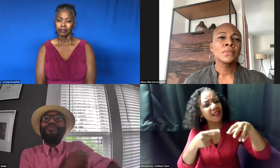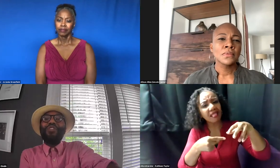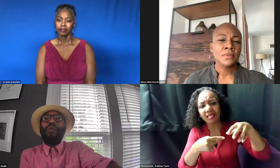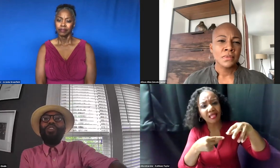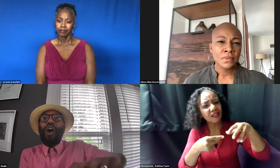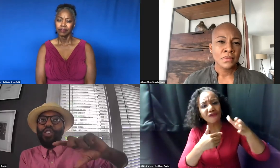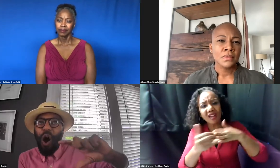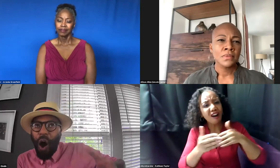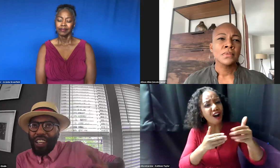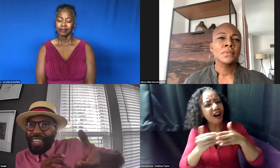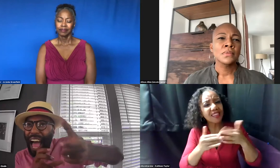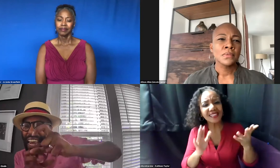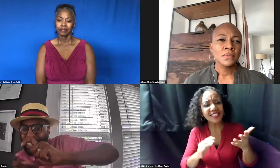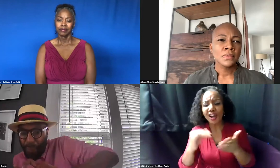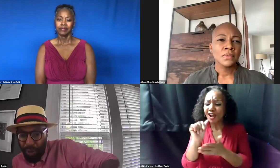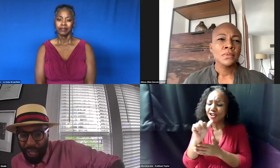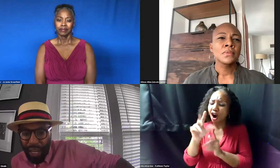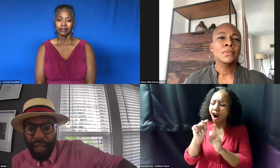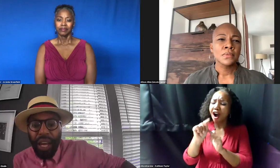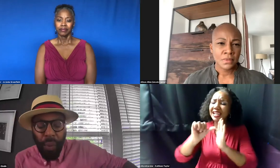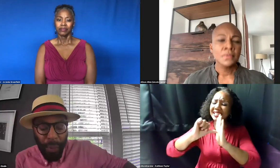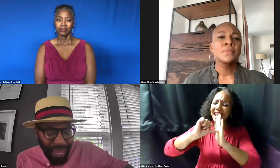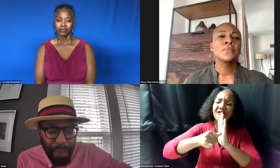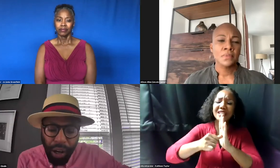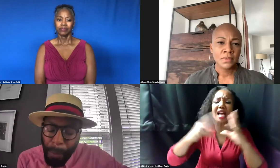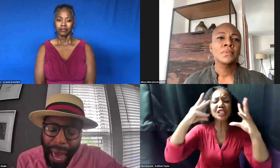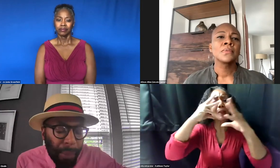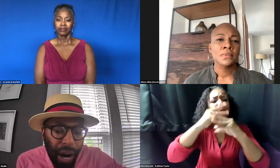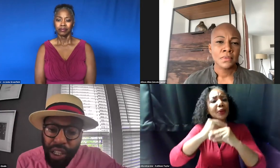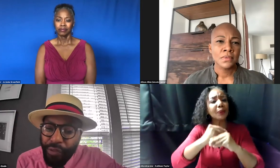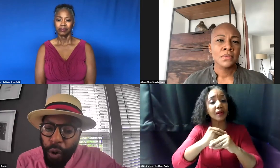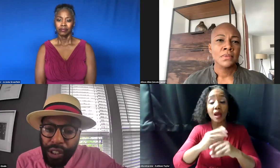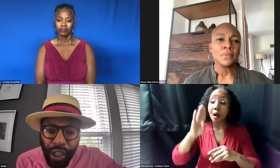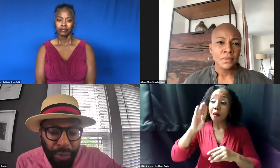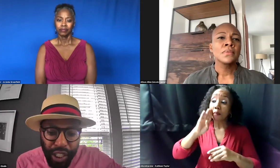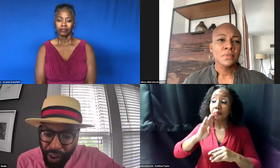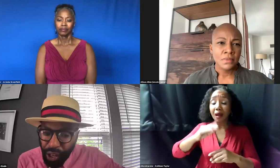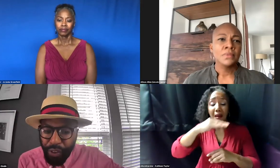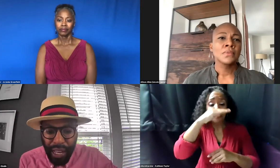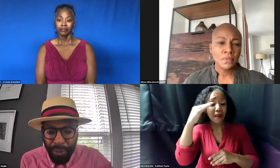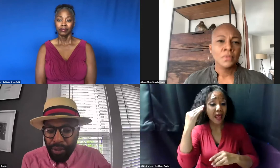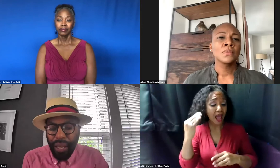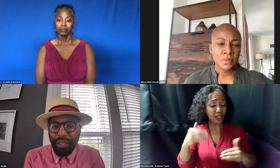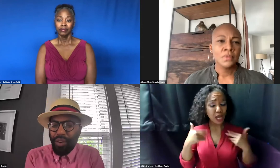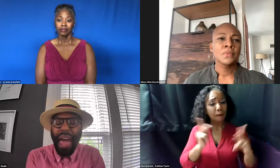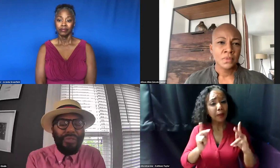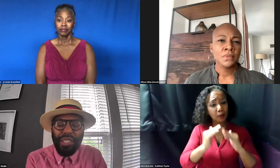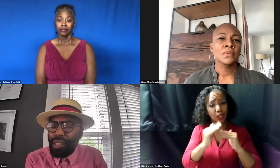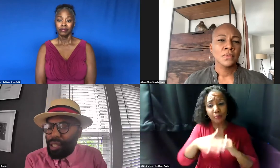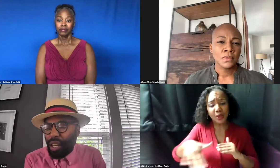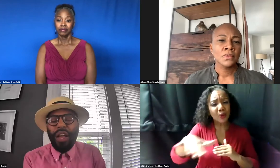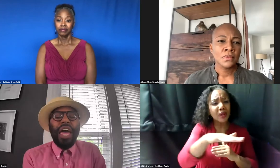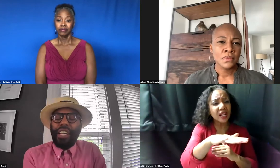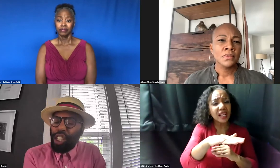like, you know, your art can highlight the beauty in it. When we think about Black and brown young folks in communities of color, for example, right? You know,